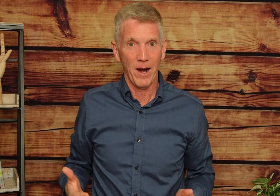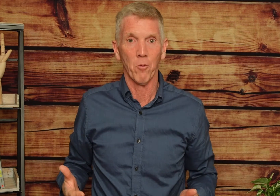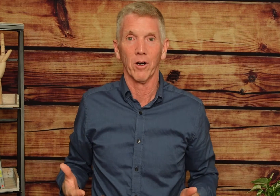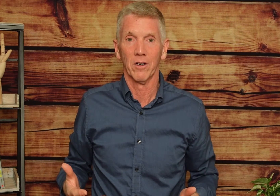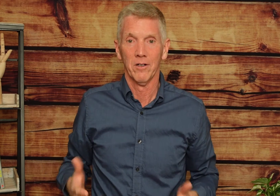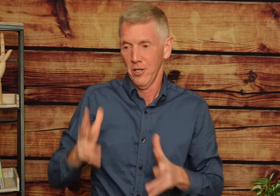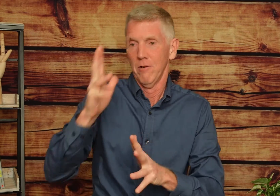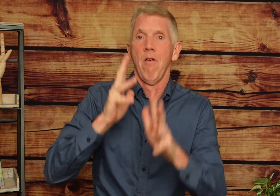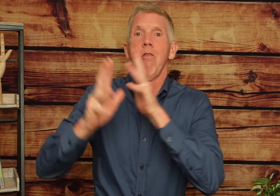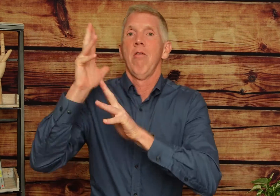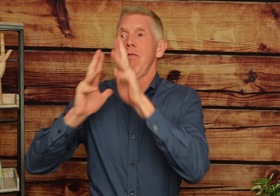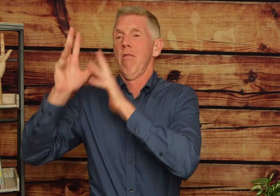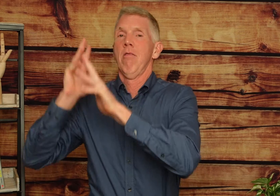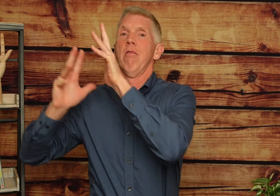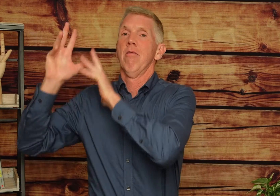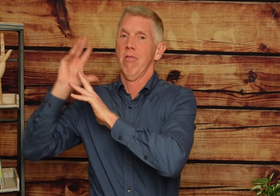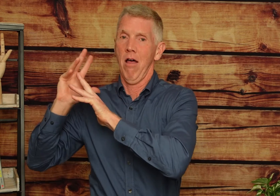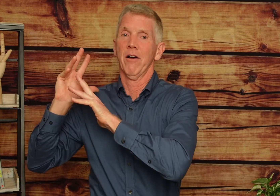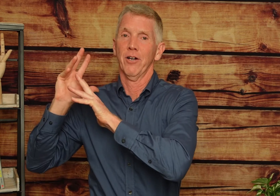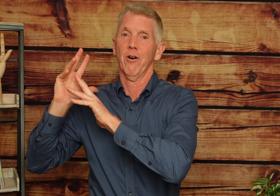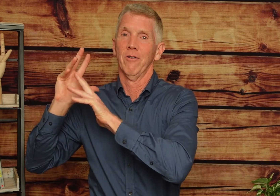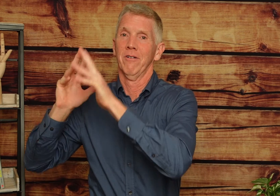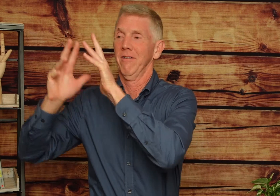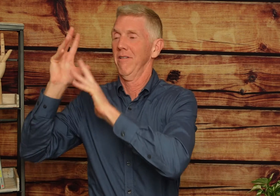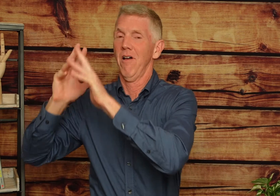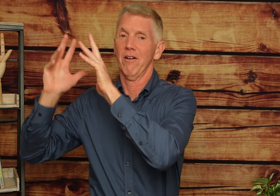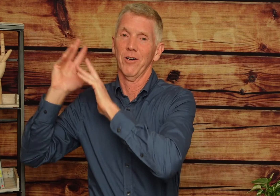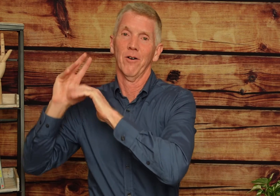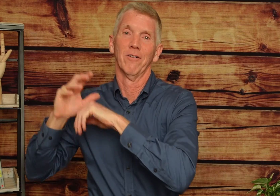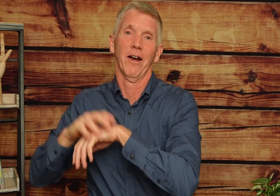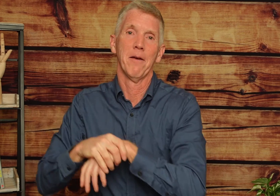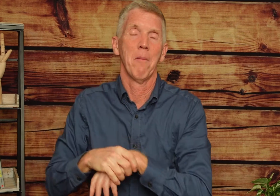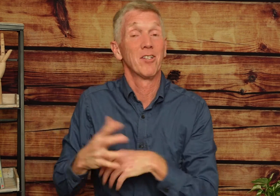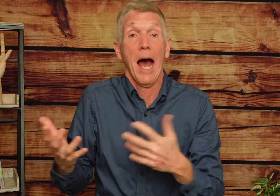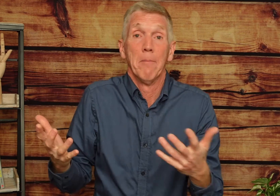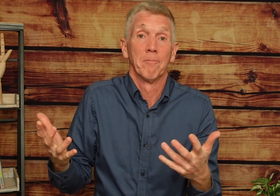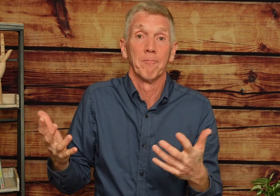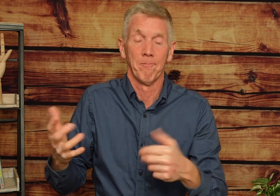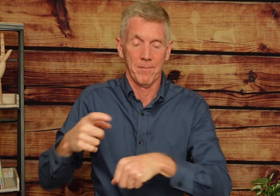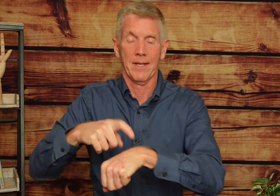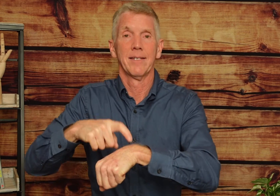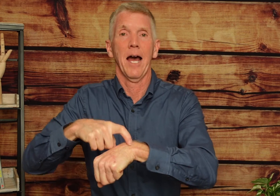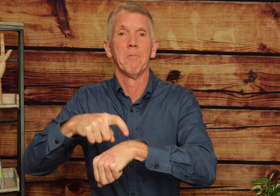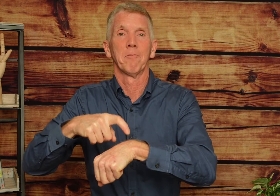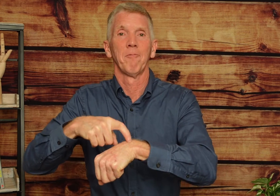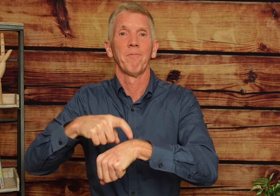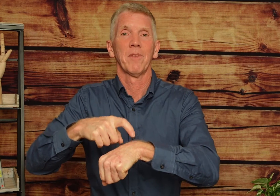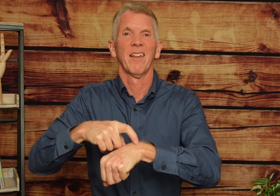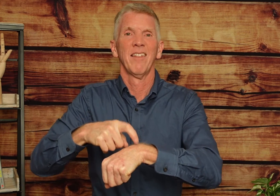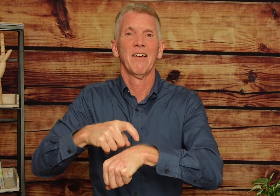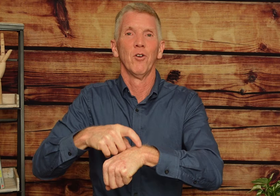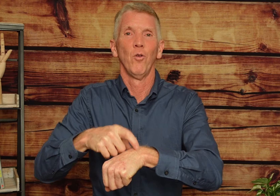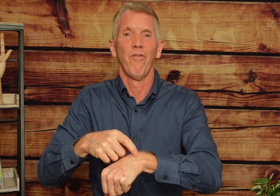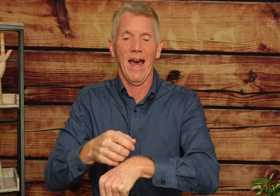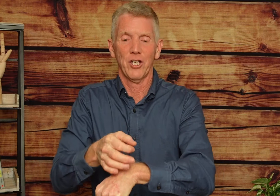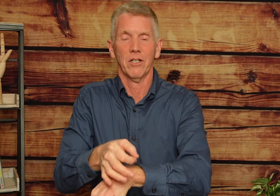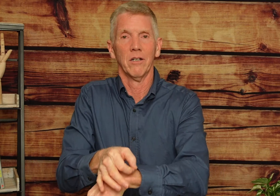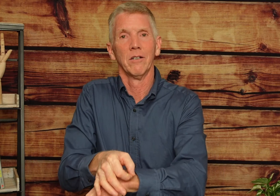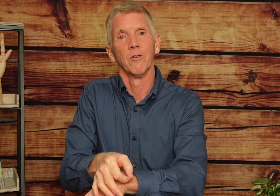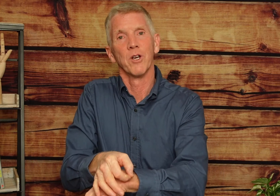framework. Long ago. Long ago. All right? How about time? Time. Think of an old-fashioned